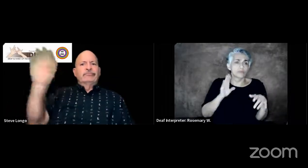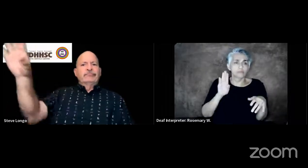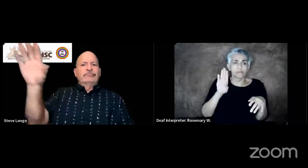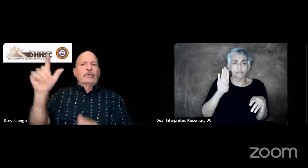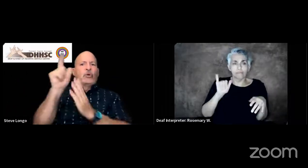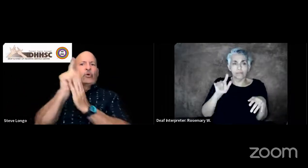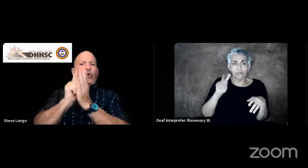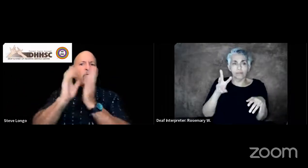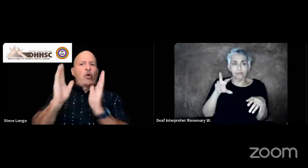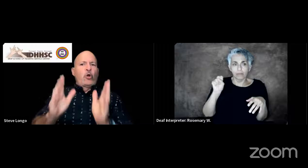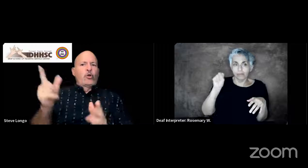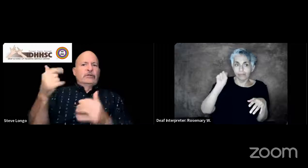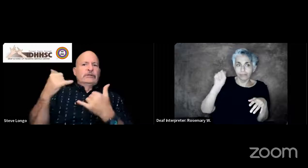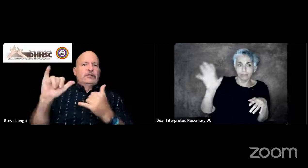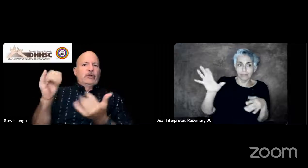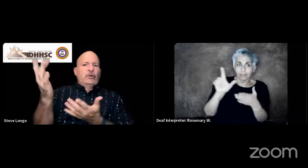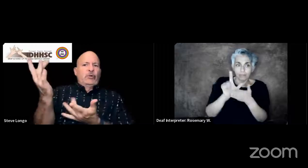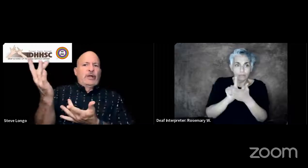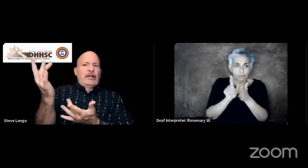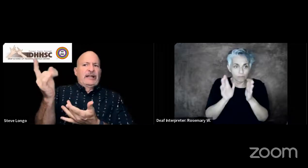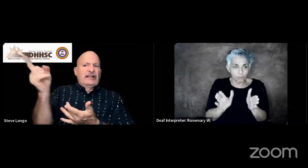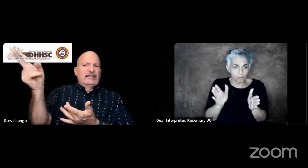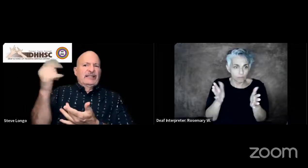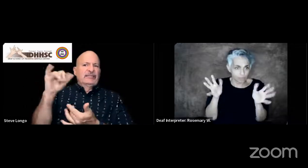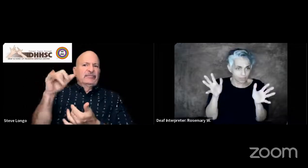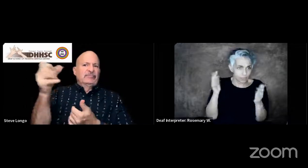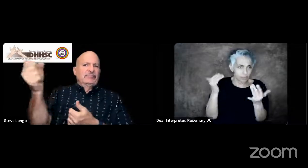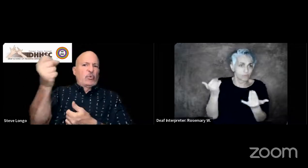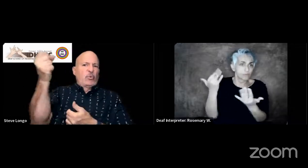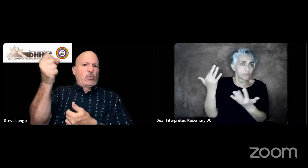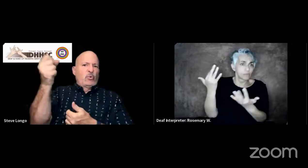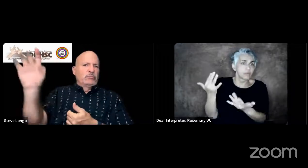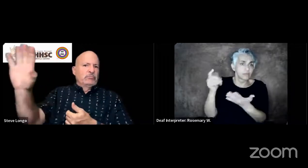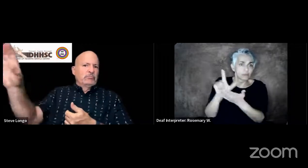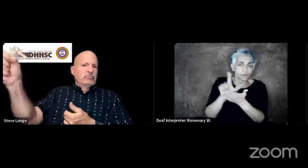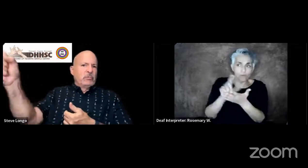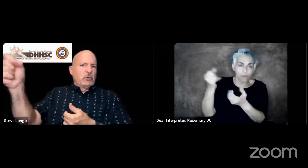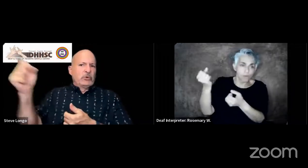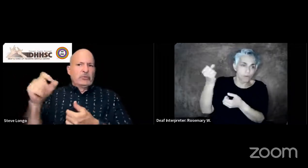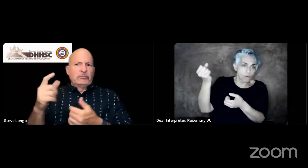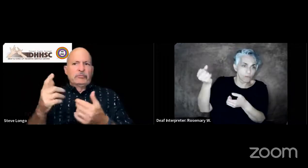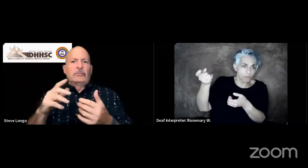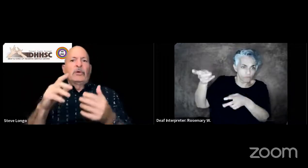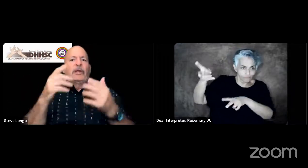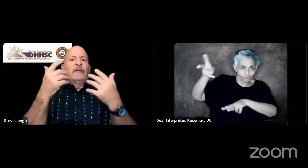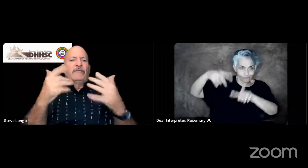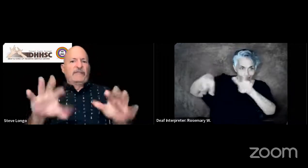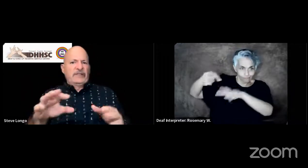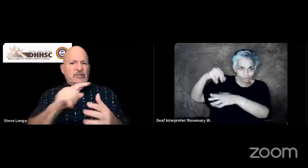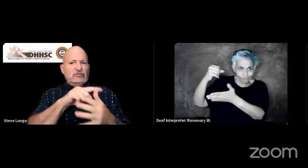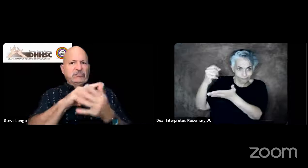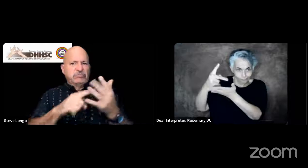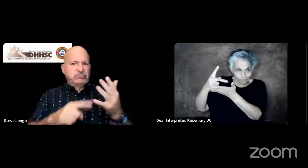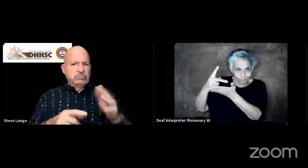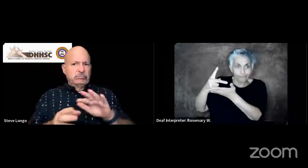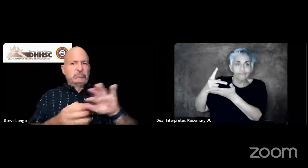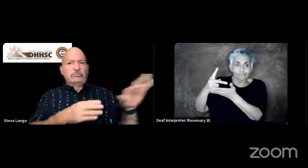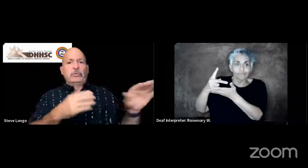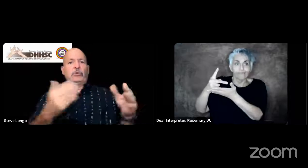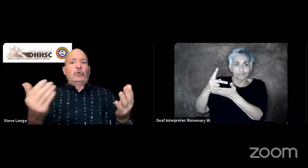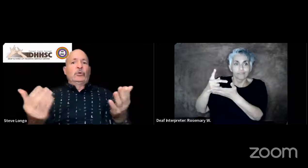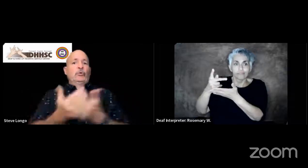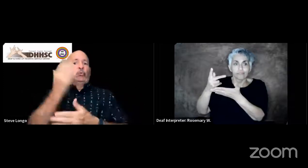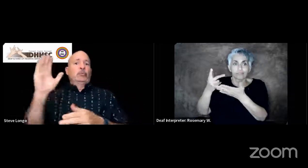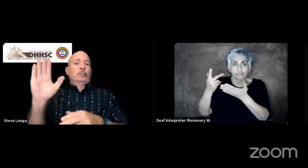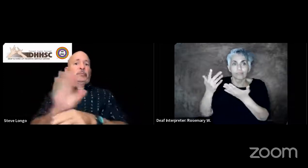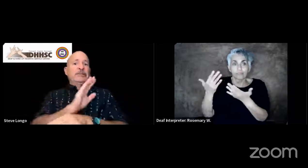We have already discussed the board bylaws. Those have been sent to the attorney, and we are waiting